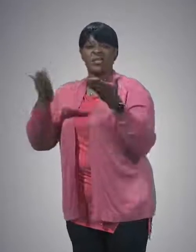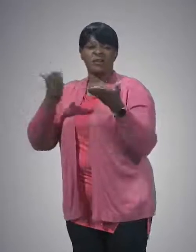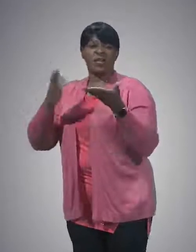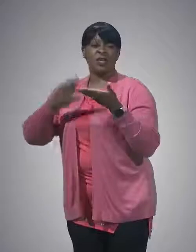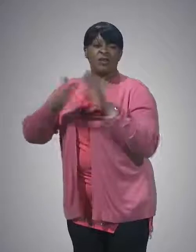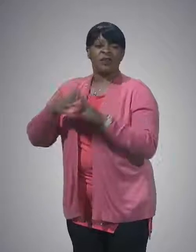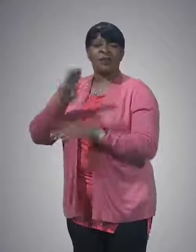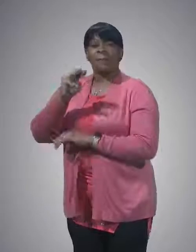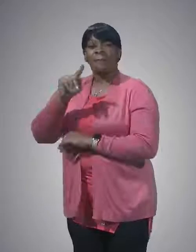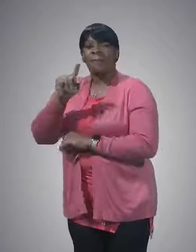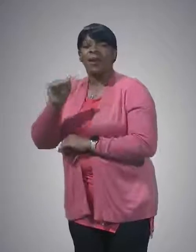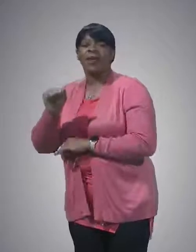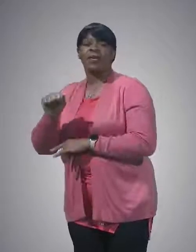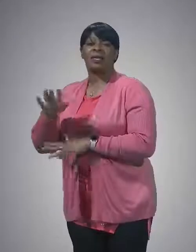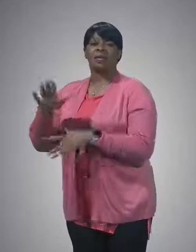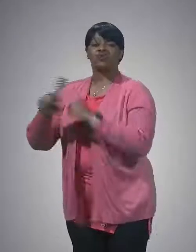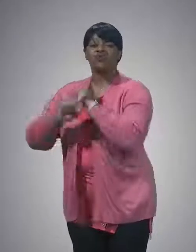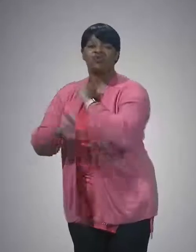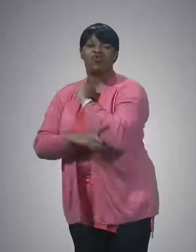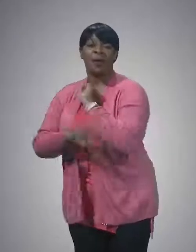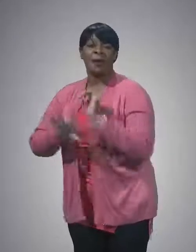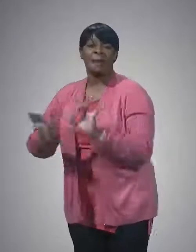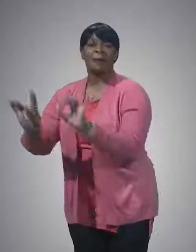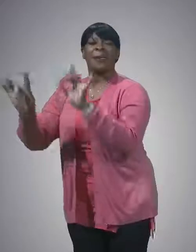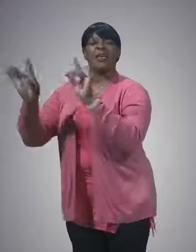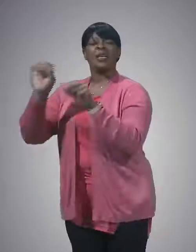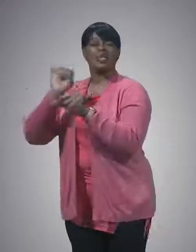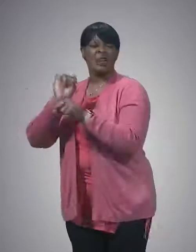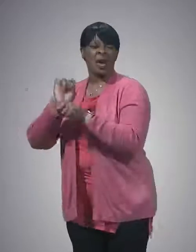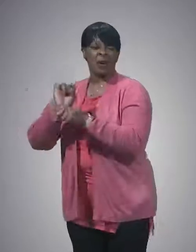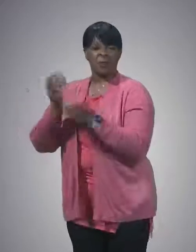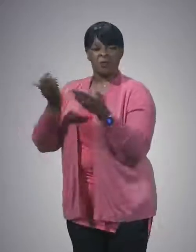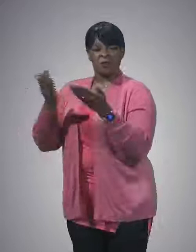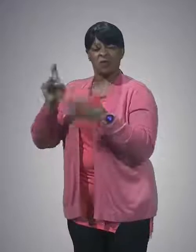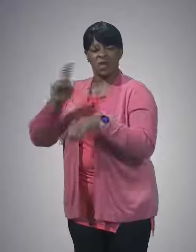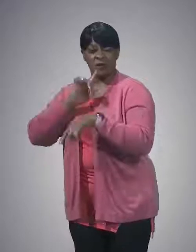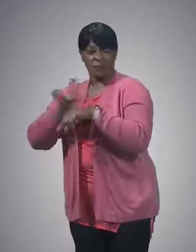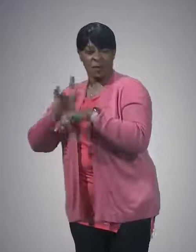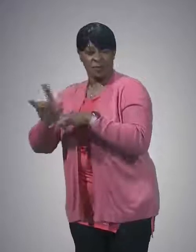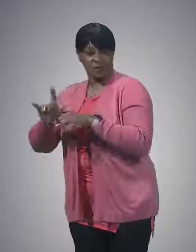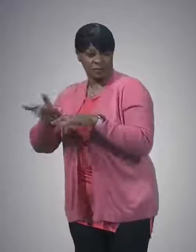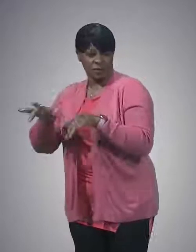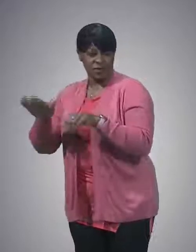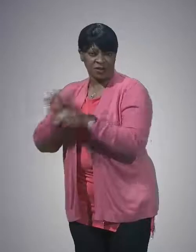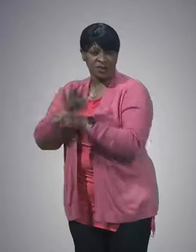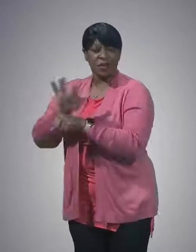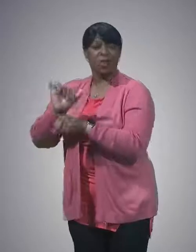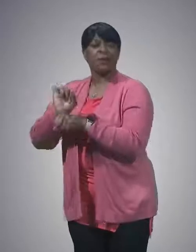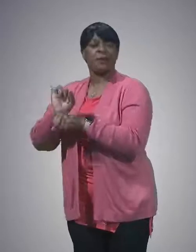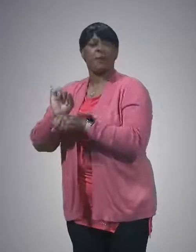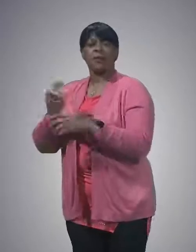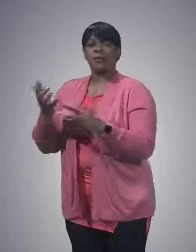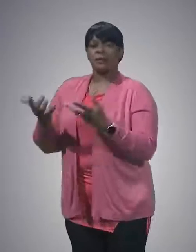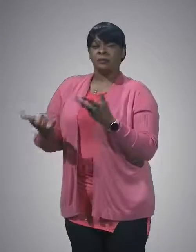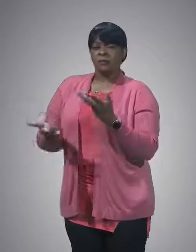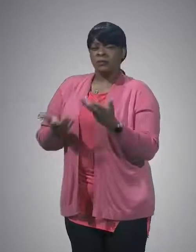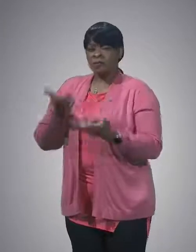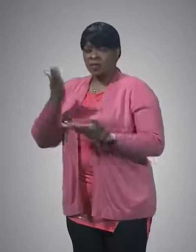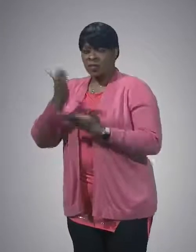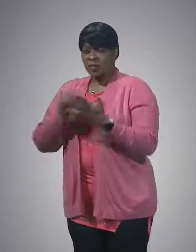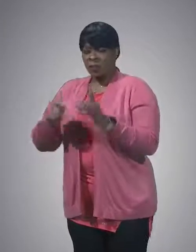MATA, trash, those sort of services. I'm wondering if, like in some of